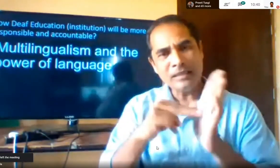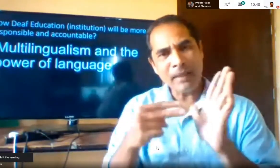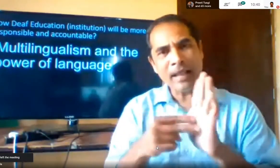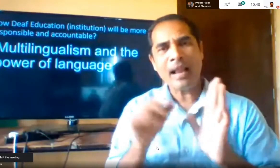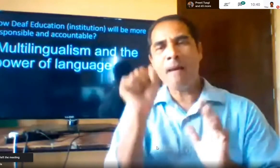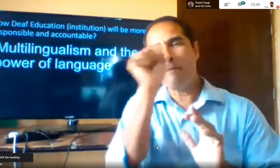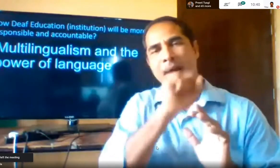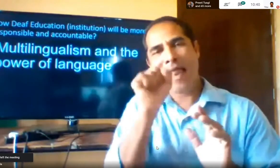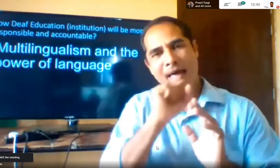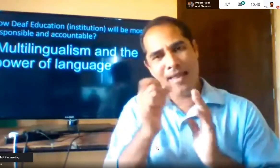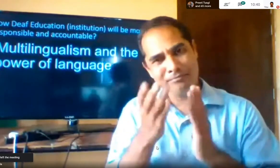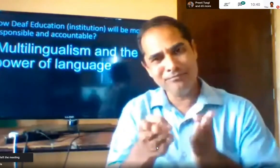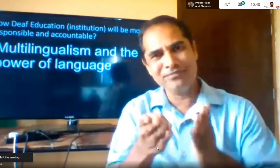So on your own mother tongue.